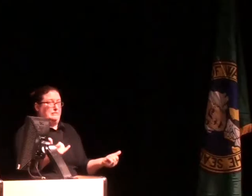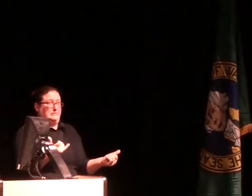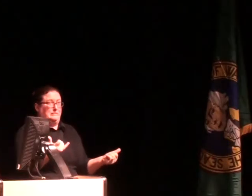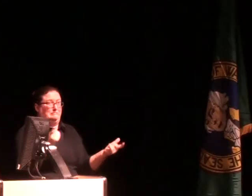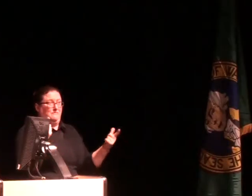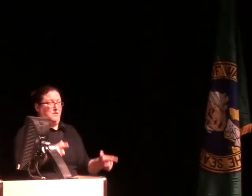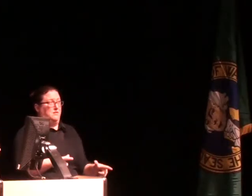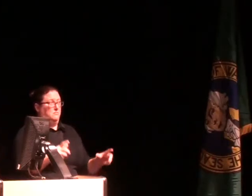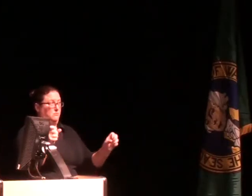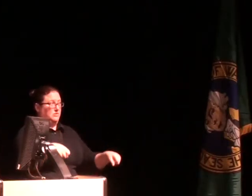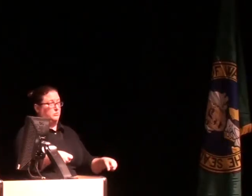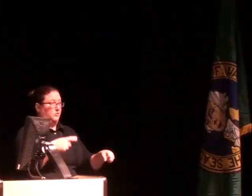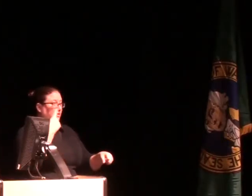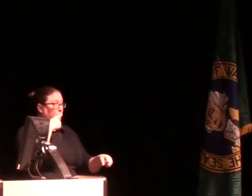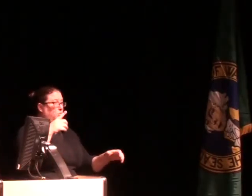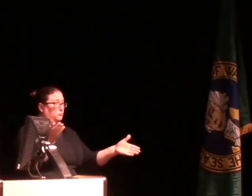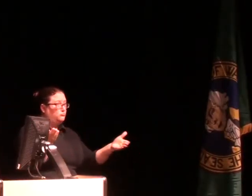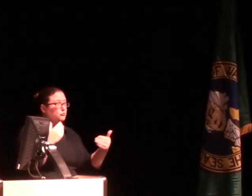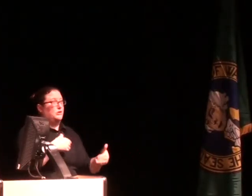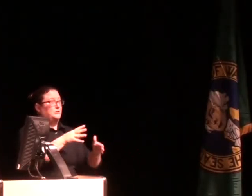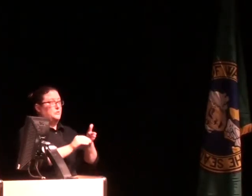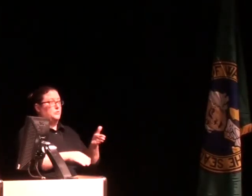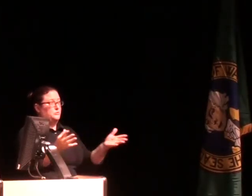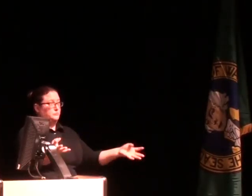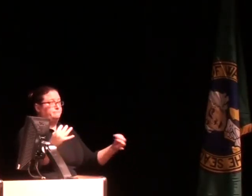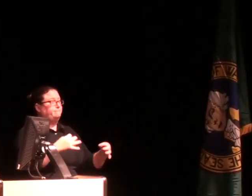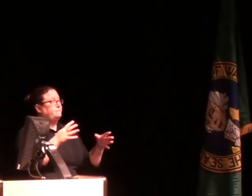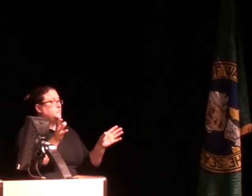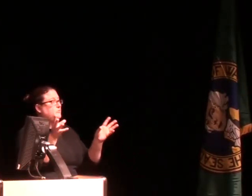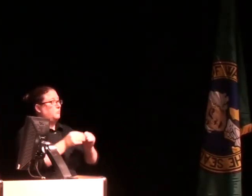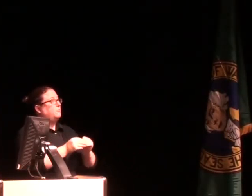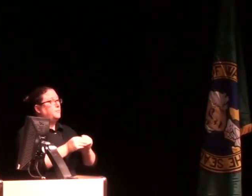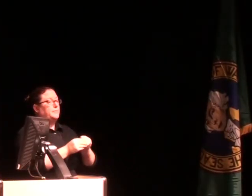and bringing students to meet Mr. Miguel Fraga.